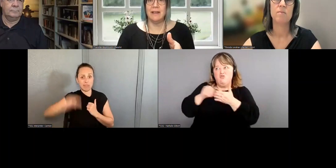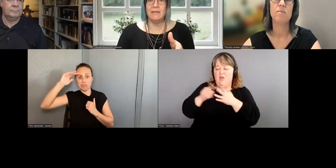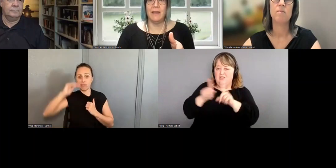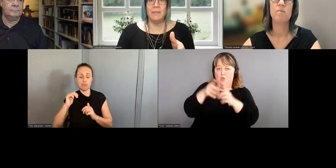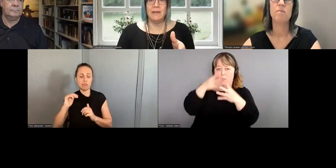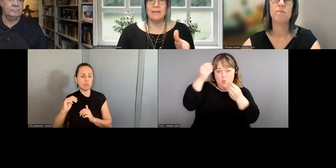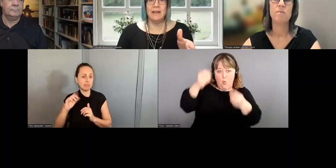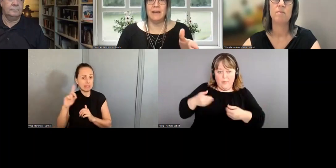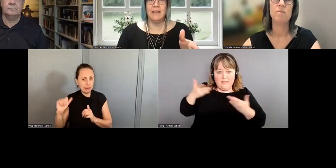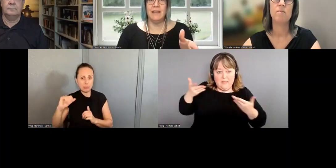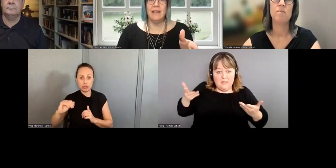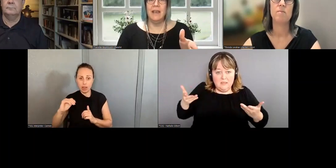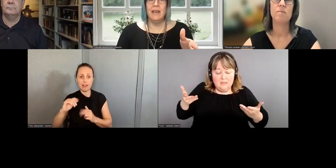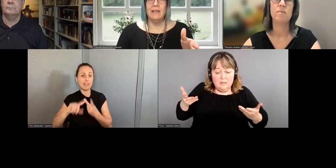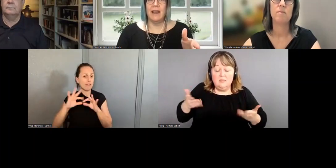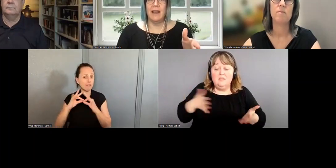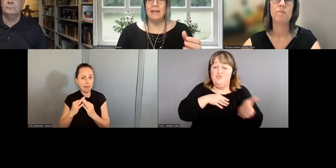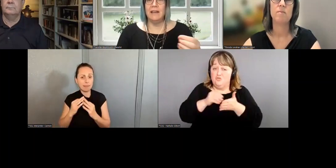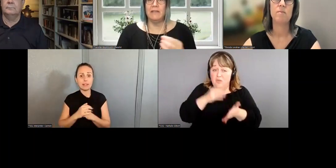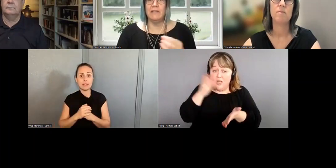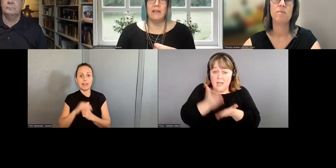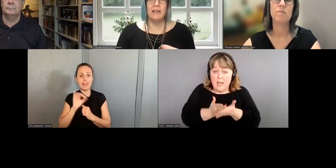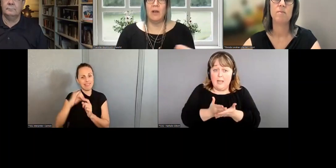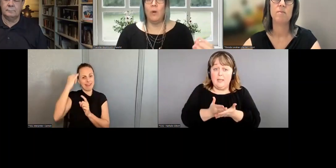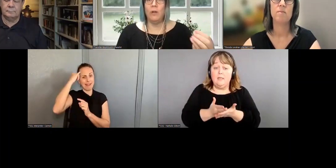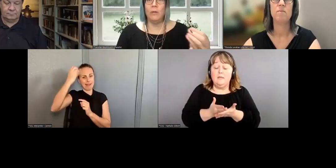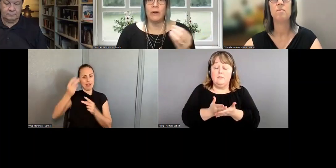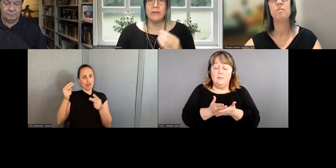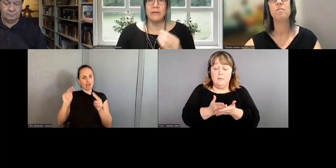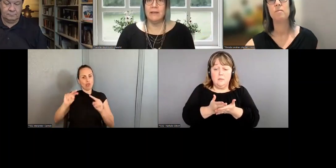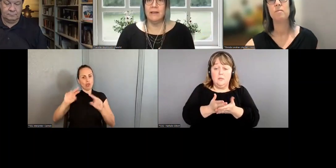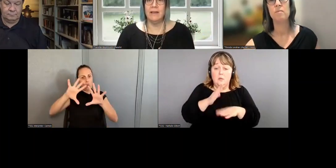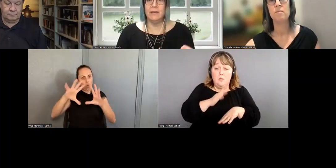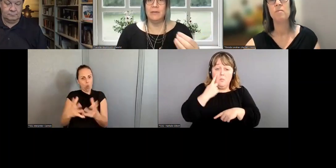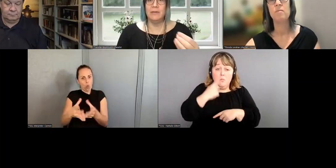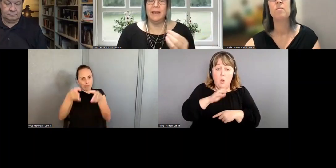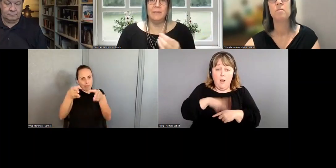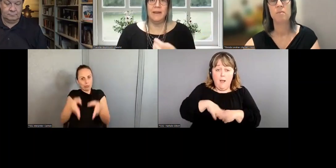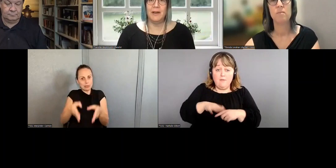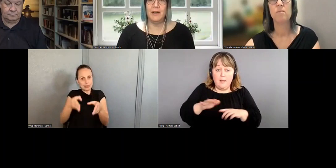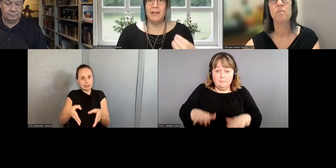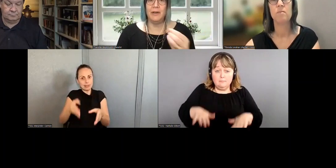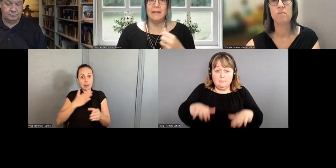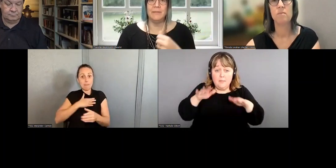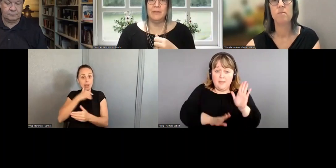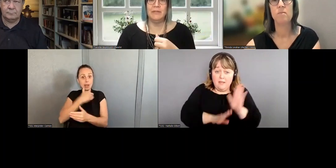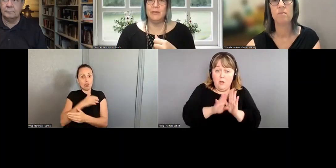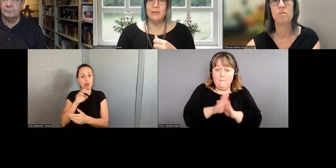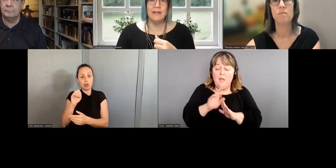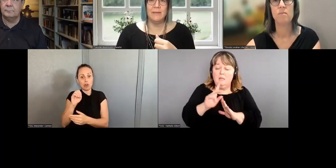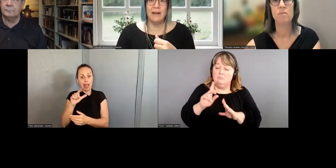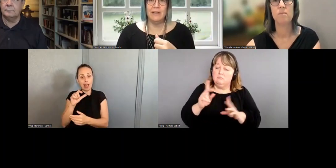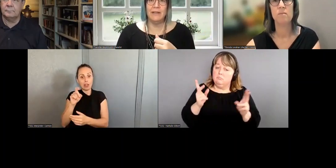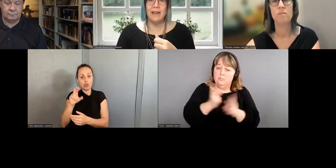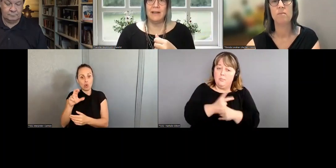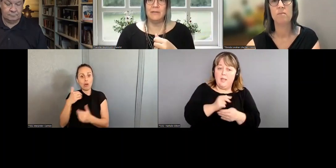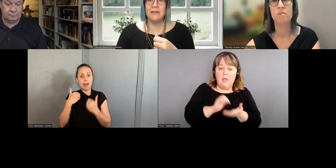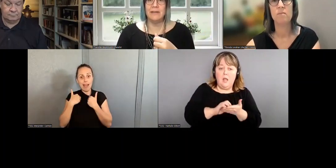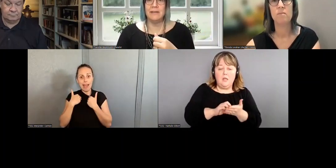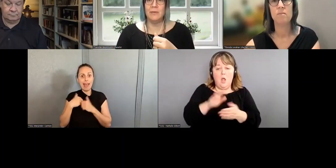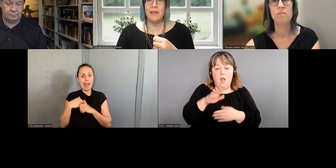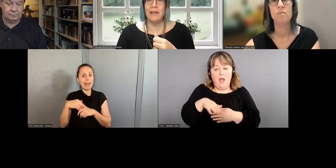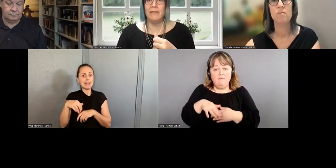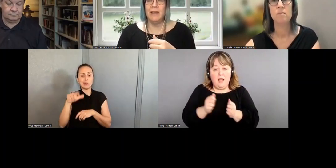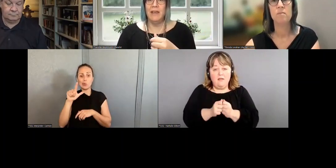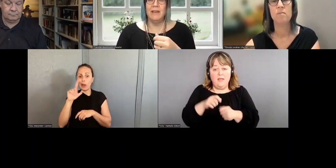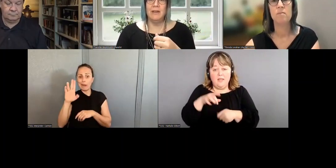and their families. And I think that idea of looking at the whole person, I know that my daughter Eleanor has about 24 medical diagnoses,